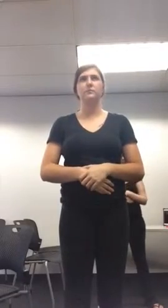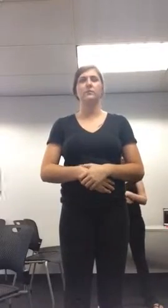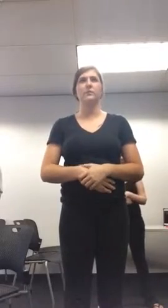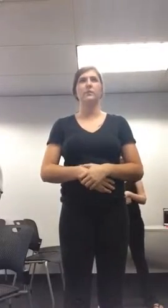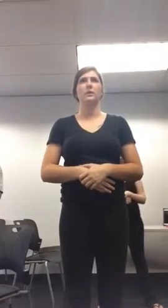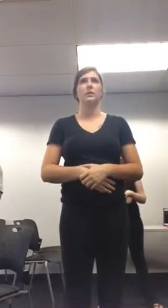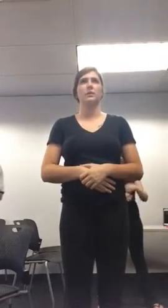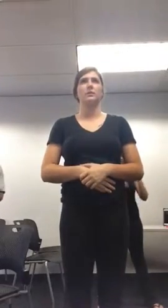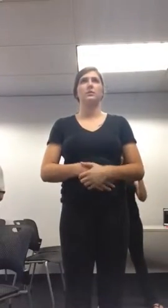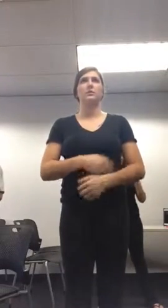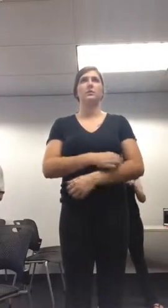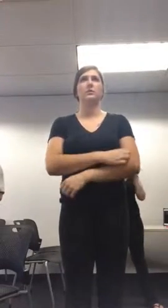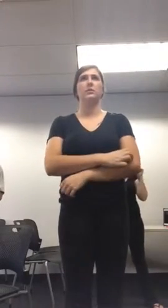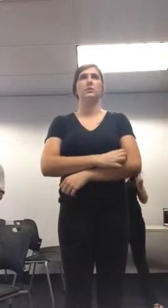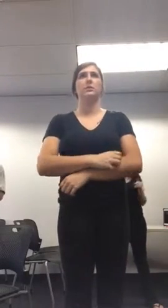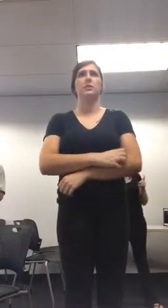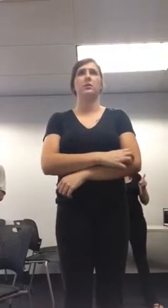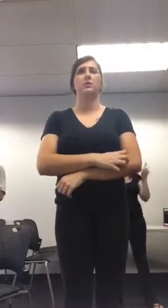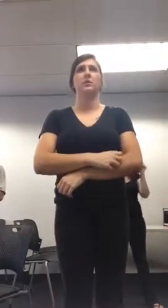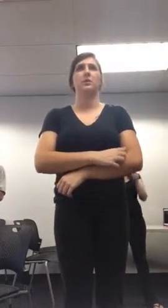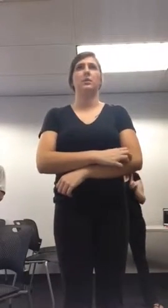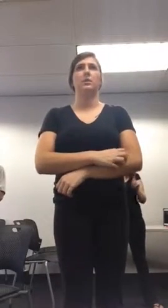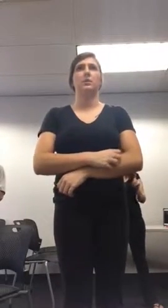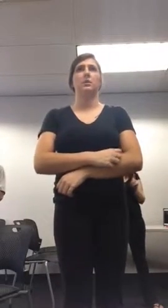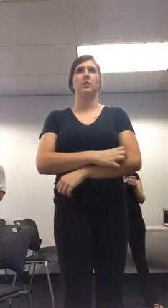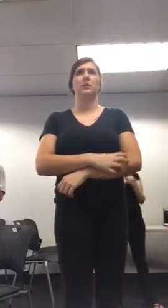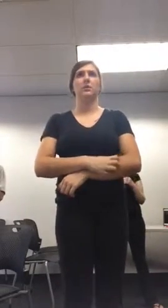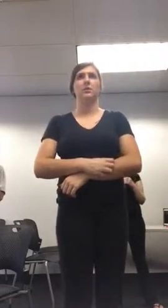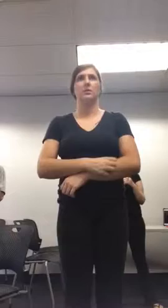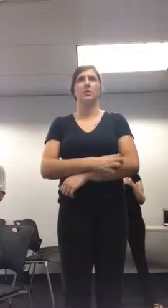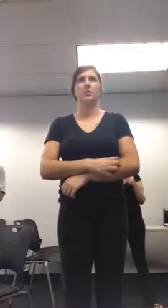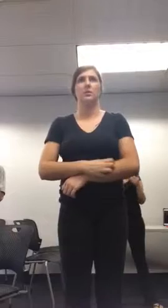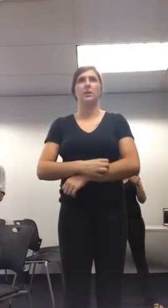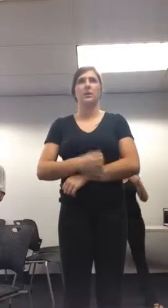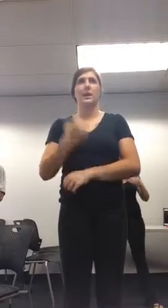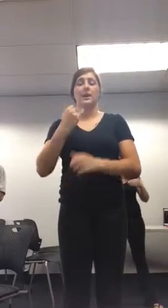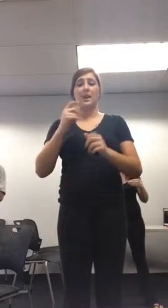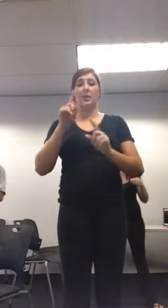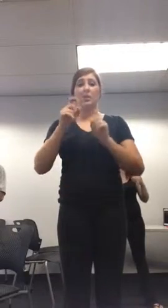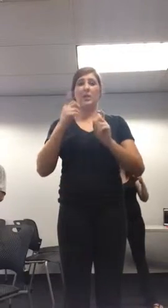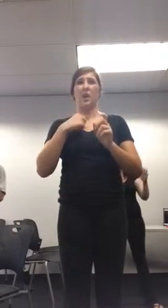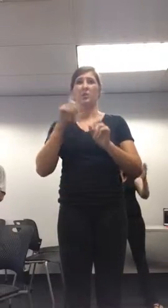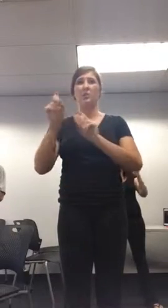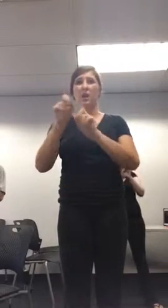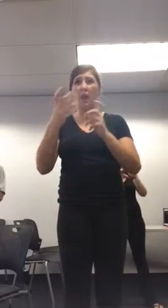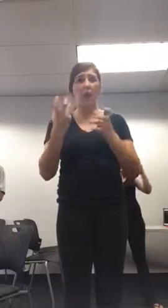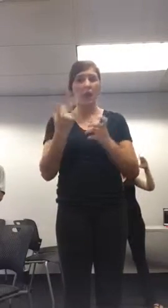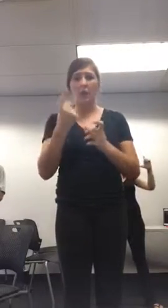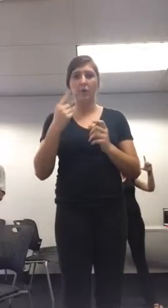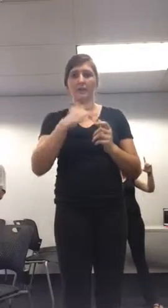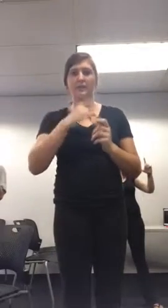question I always like to ask involves the next visual. We're multiplying 38